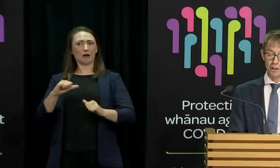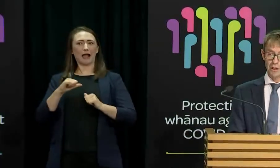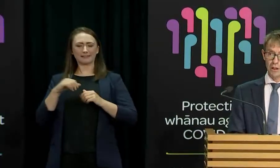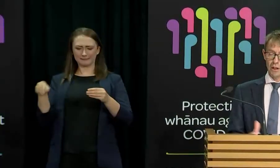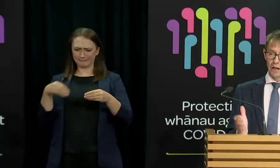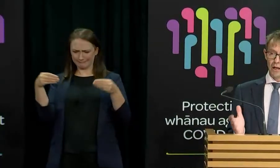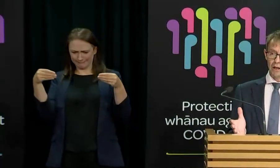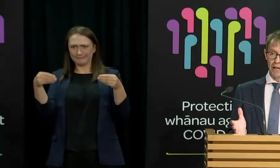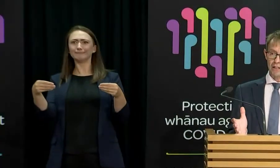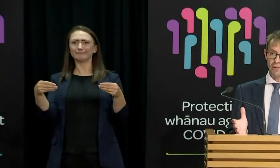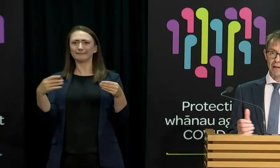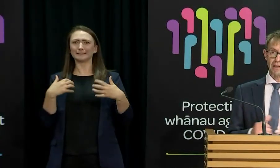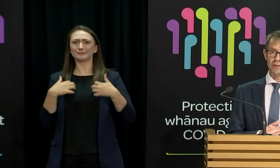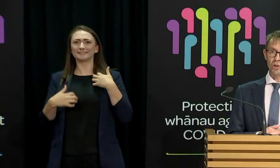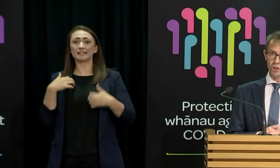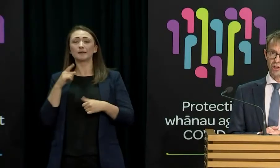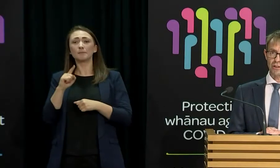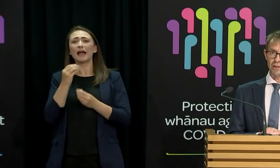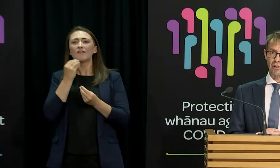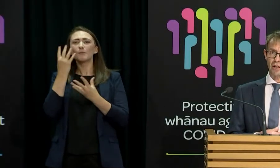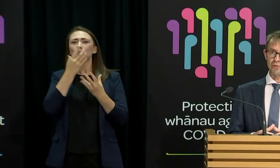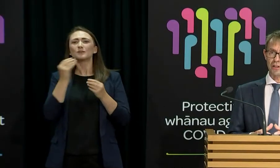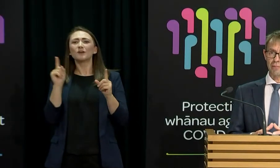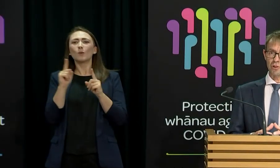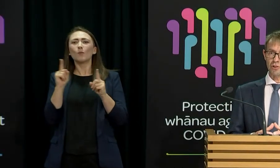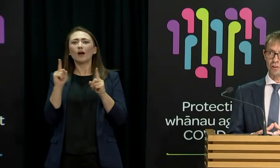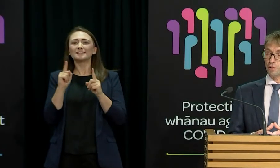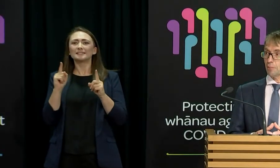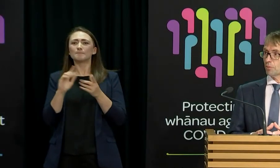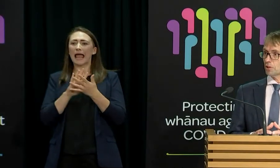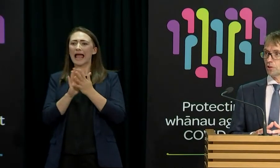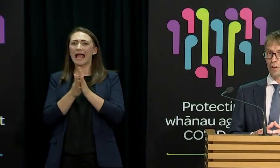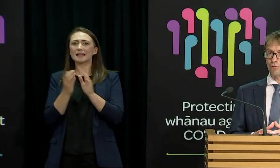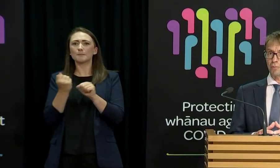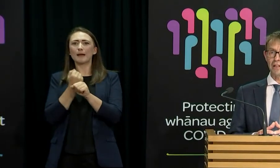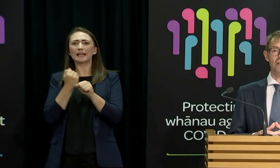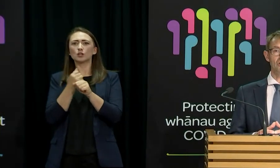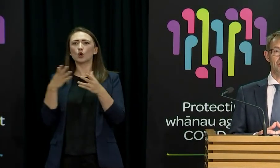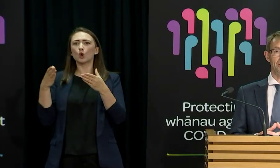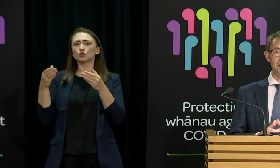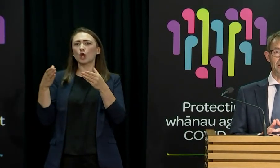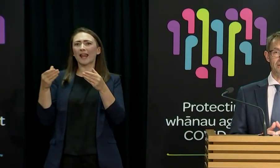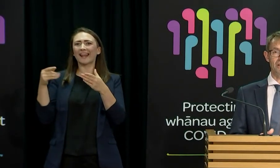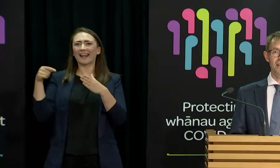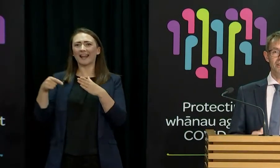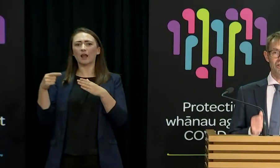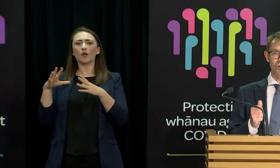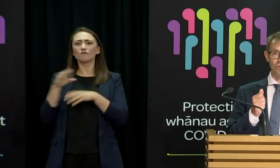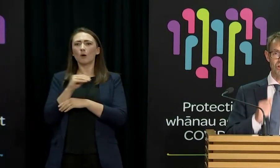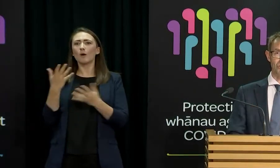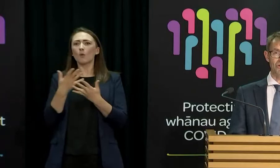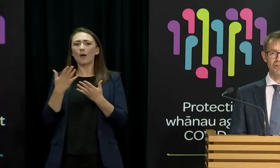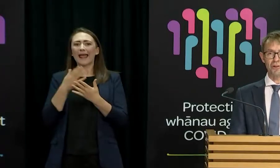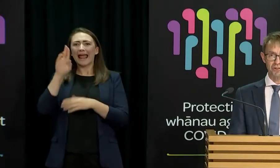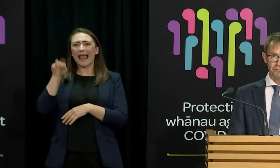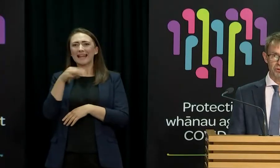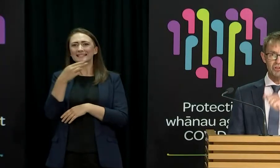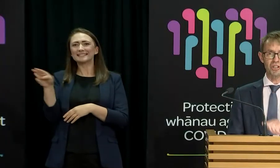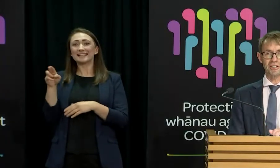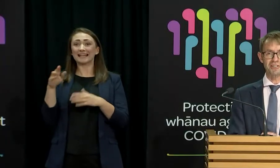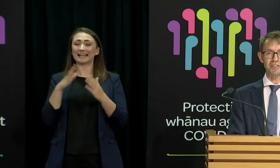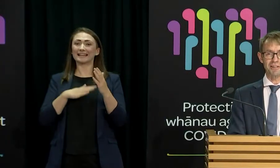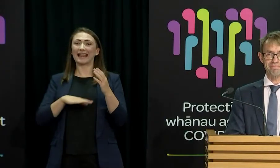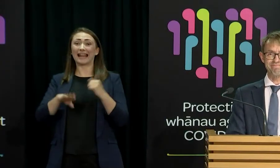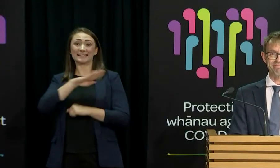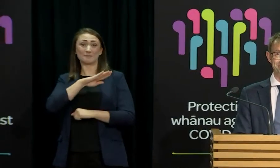beautiful handmade cushion that arrived just a couple of weeks ago from Henderson Intermediate School children, so I wanted to do a